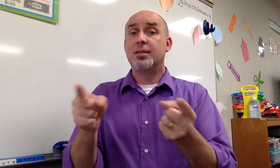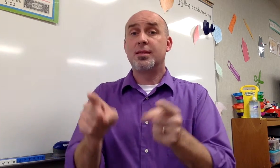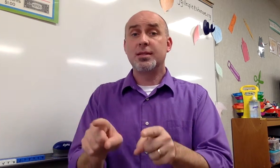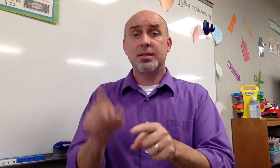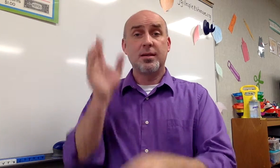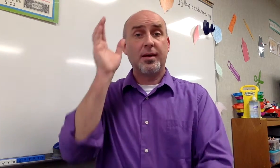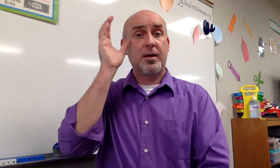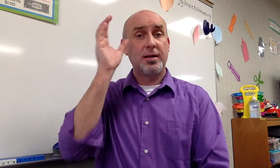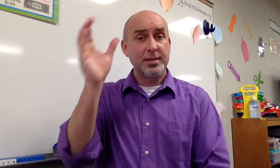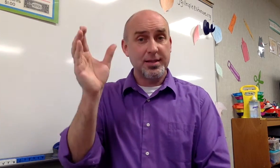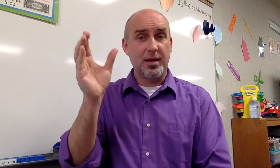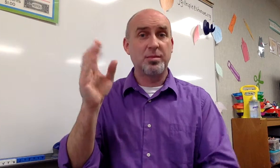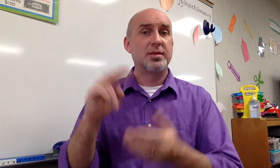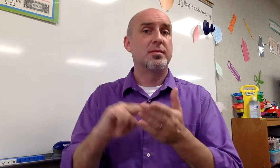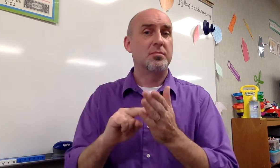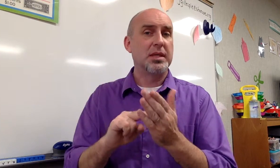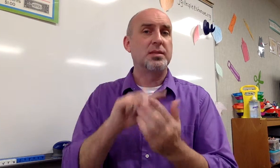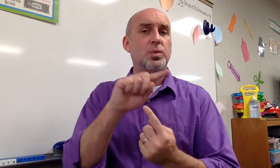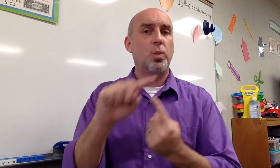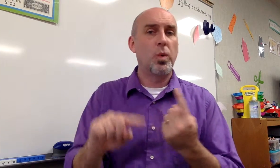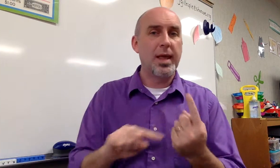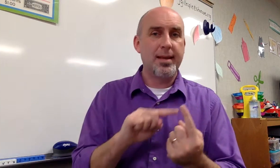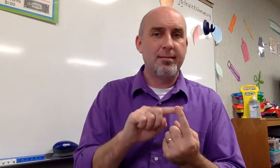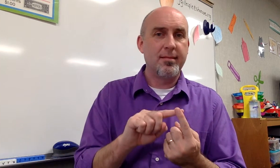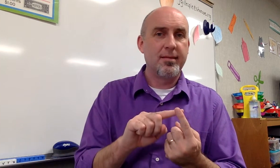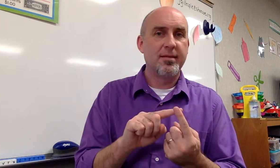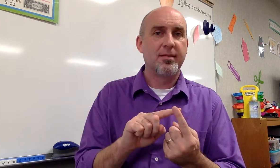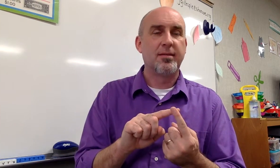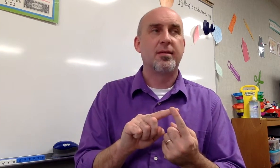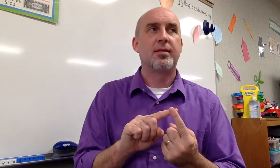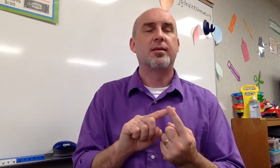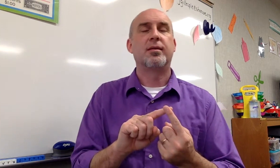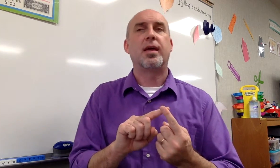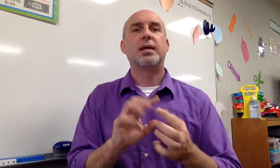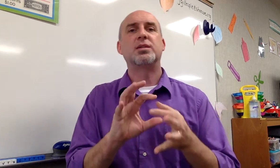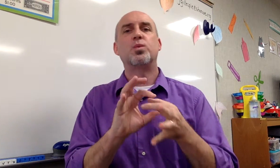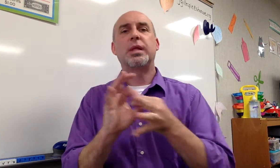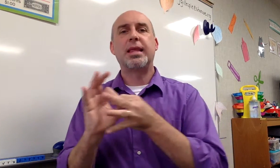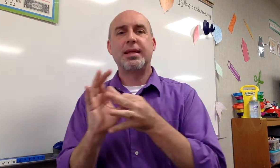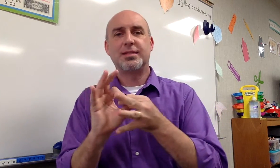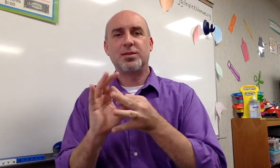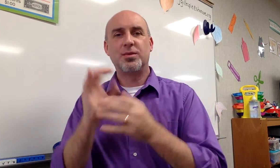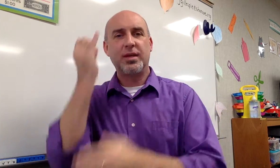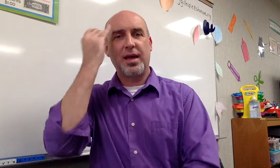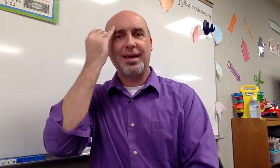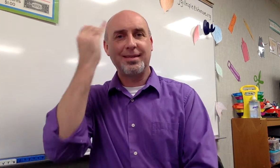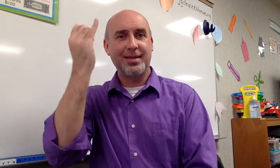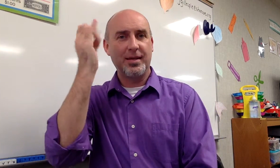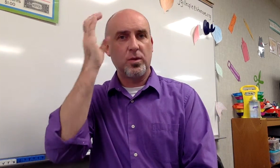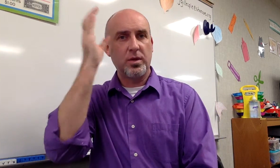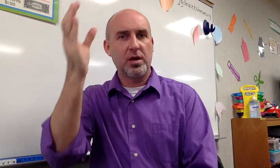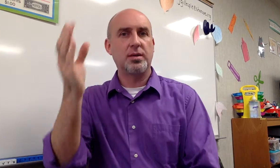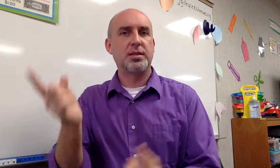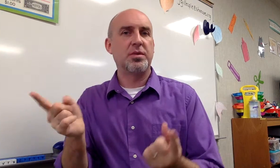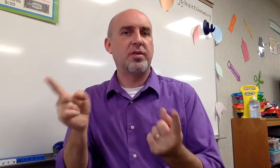this concept means when as it relates to the idea or the concept of